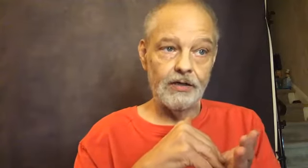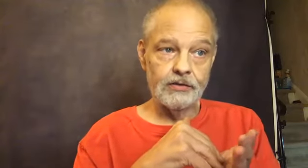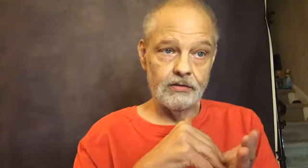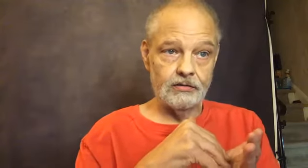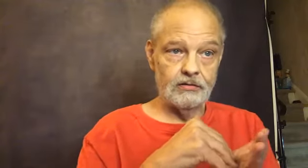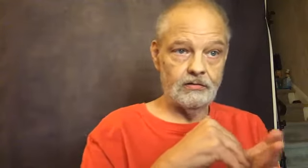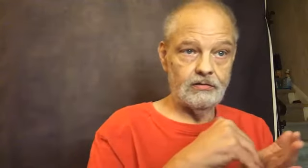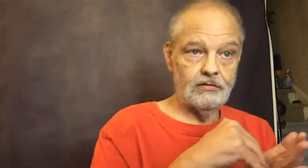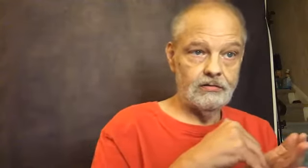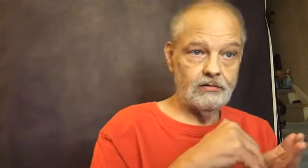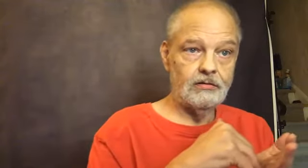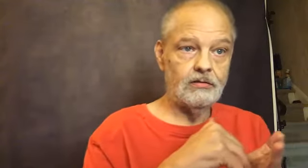80,000,